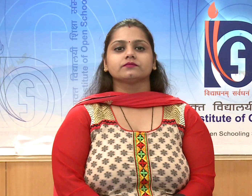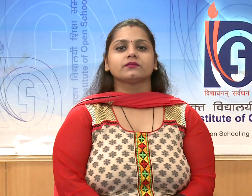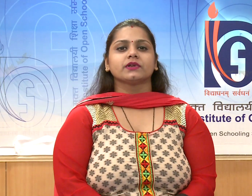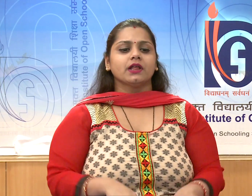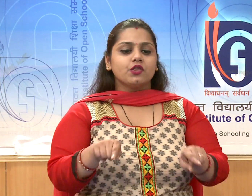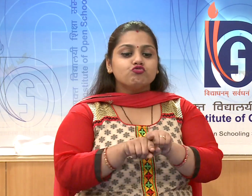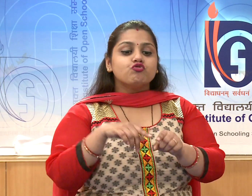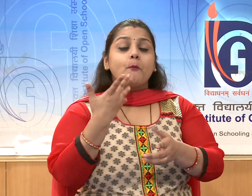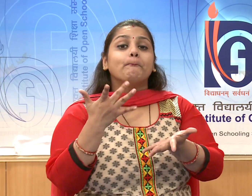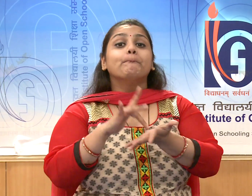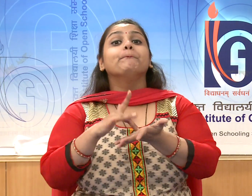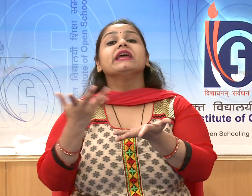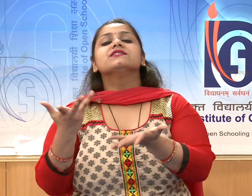at the designated place.